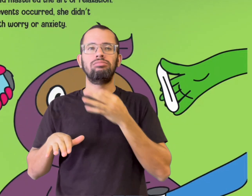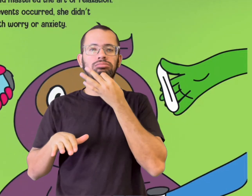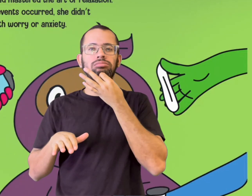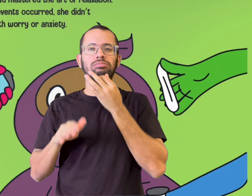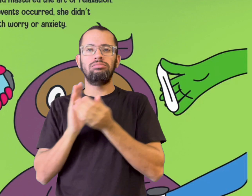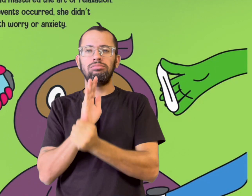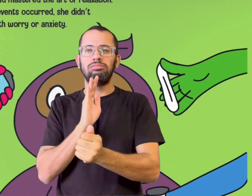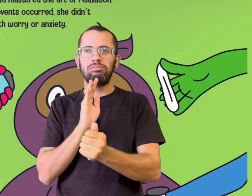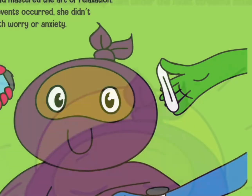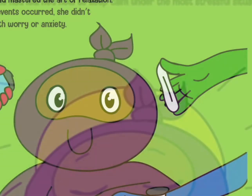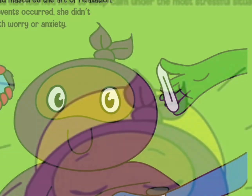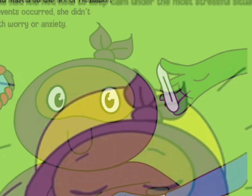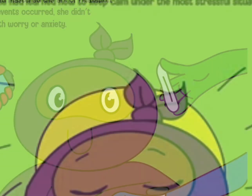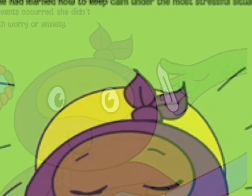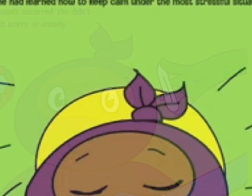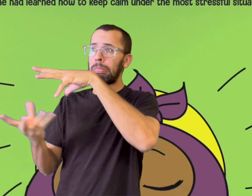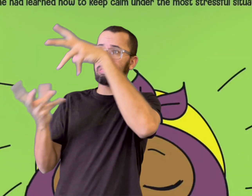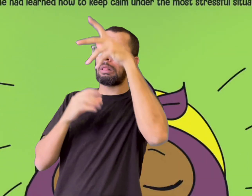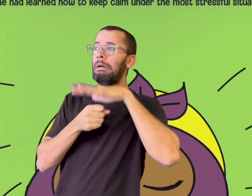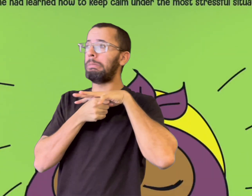or anxiety.